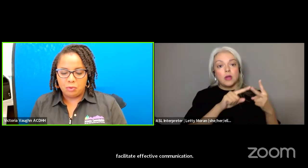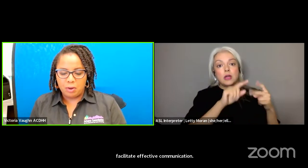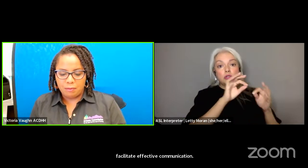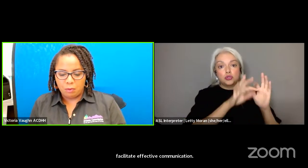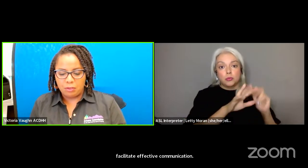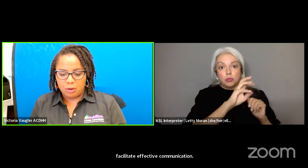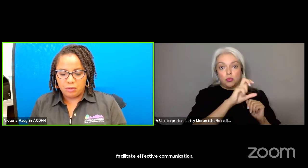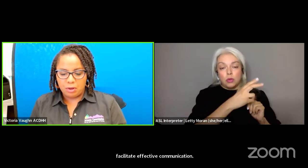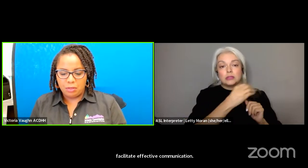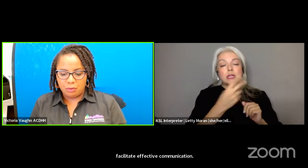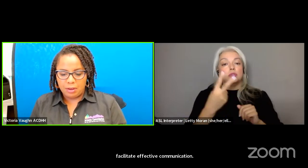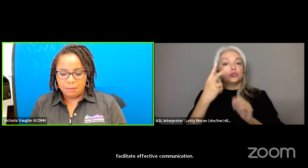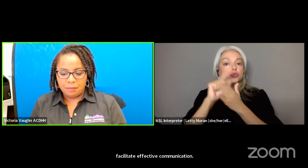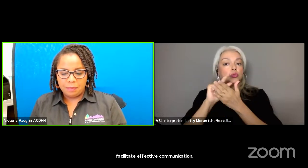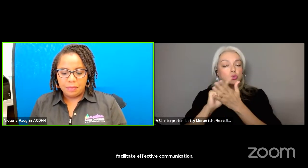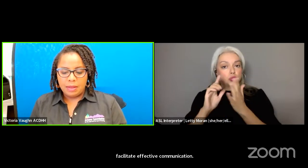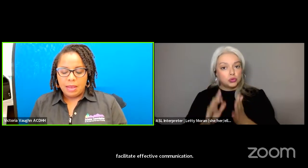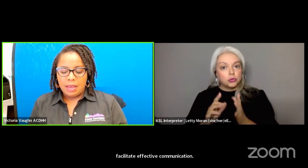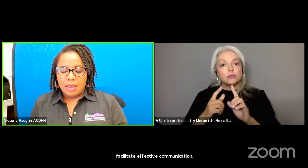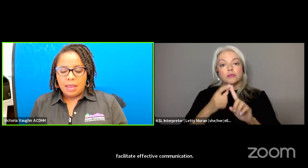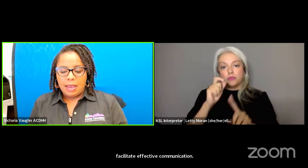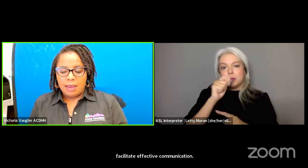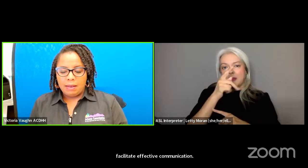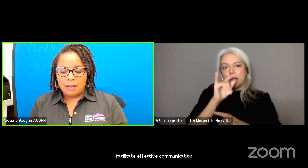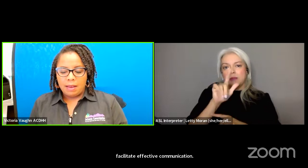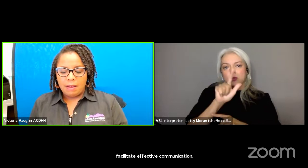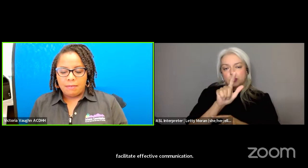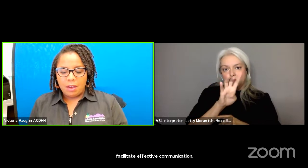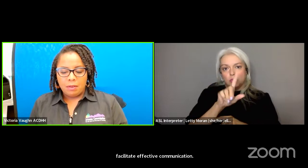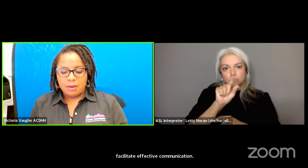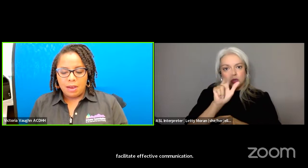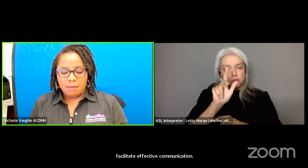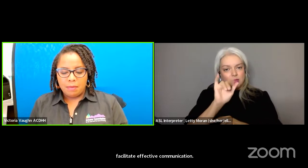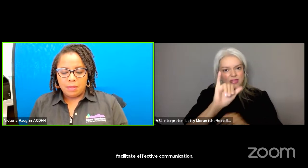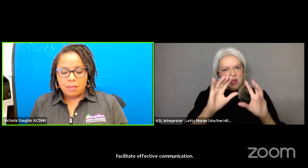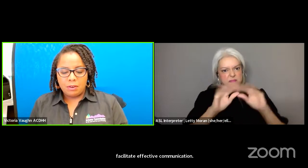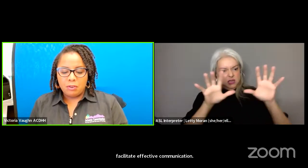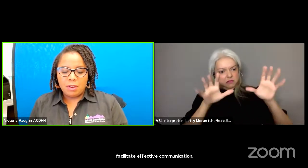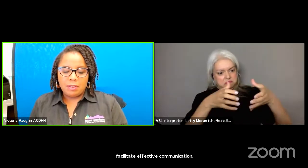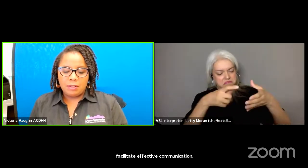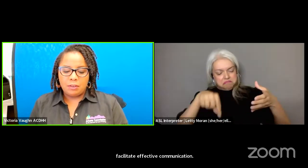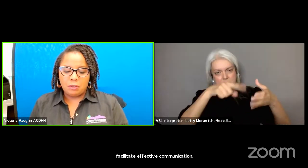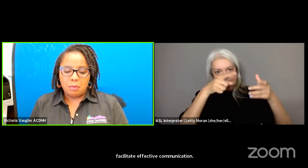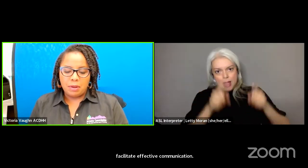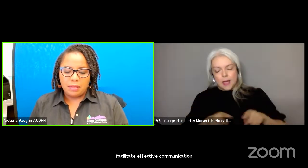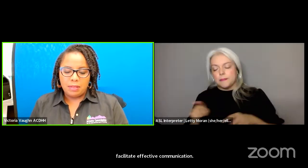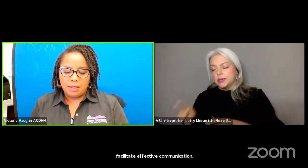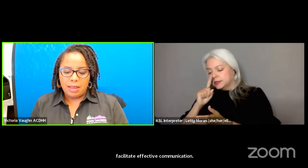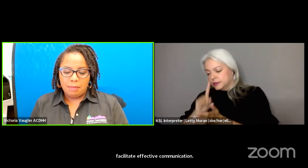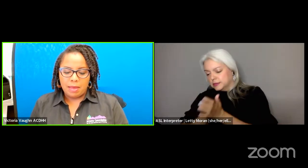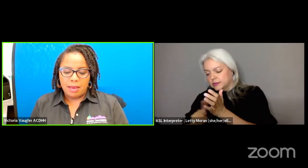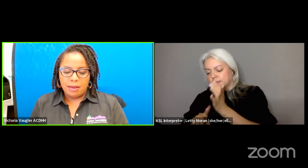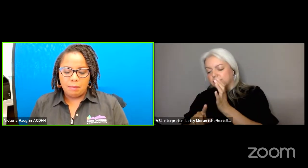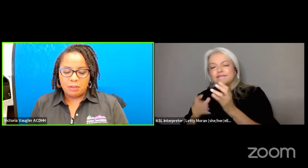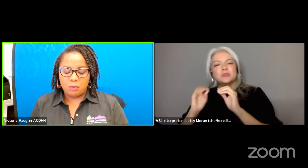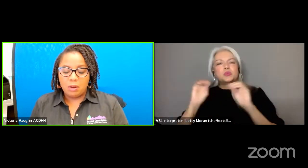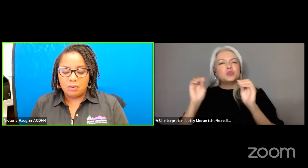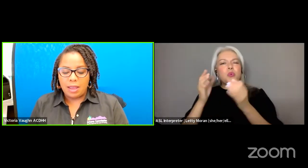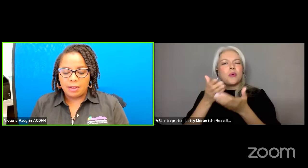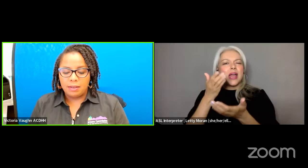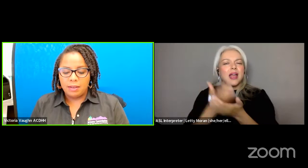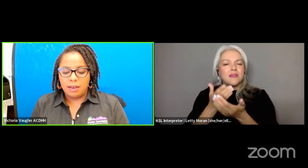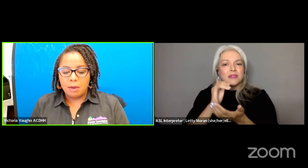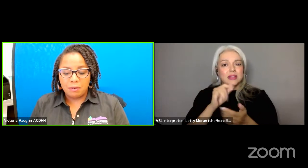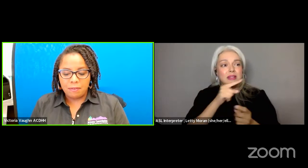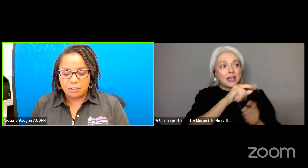on April 24th, 2023. And I found that there's no evidence to support the claim that Mrs.